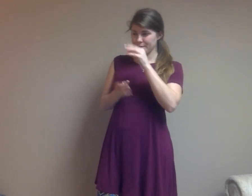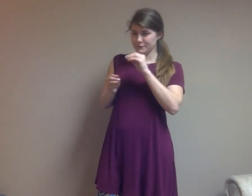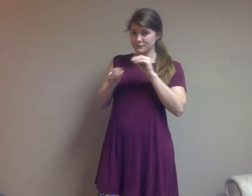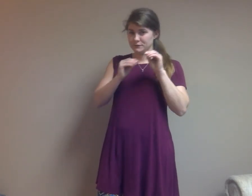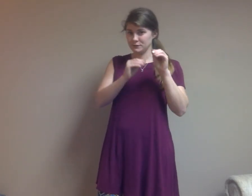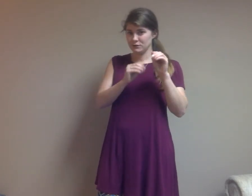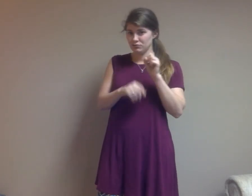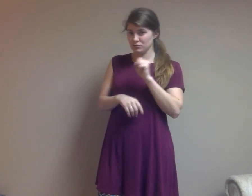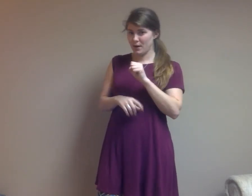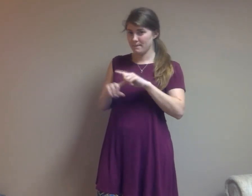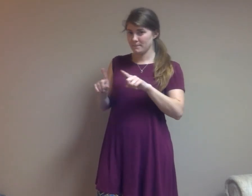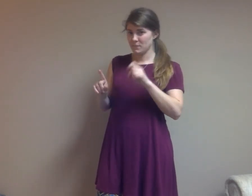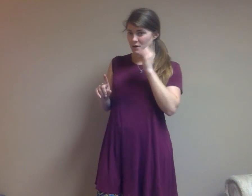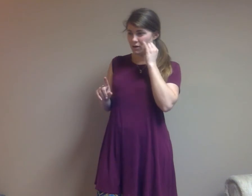very unnatural.